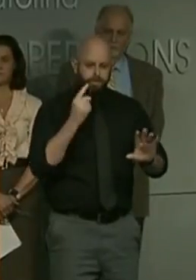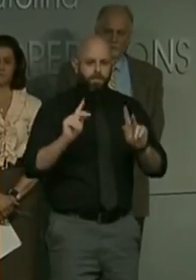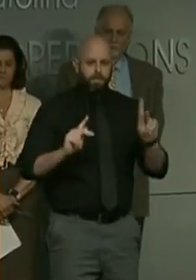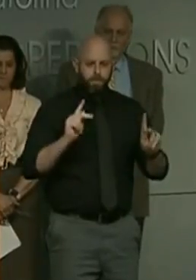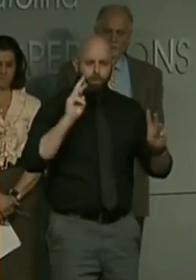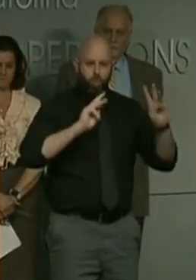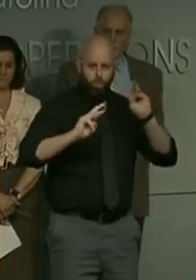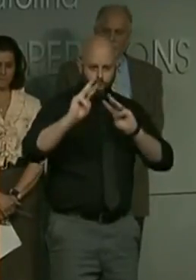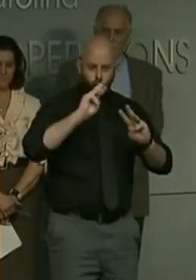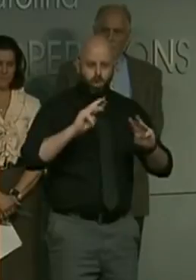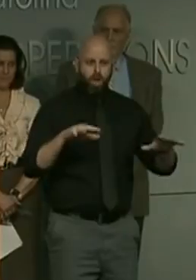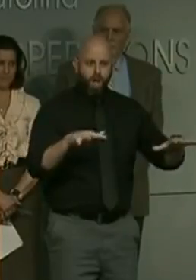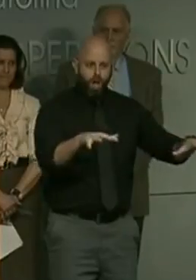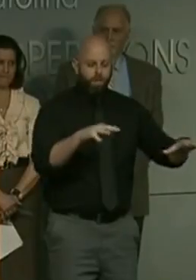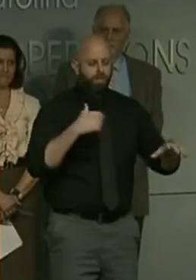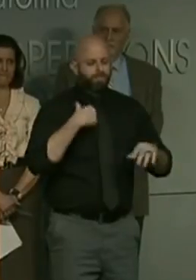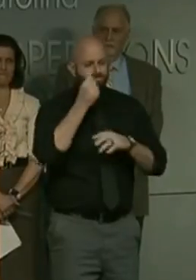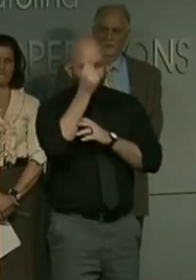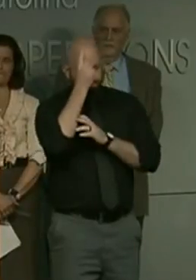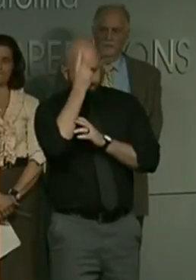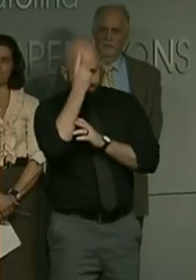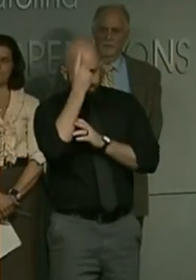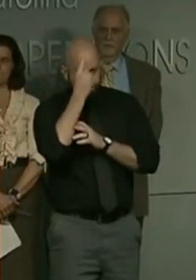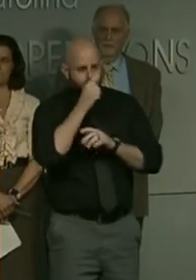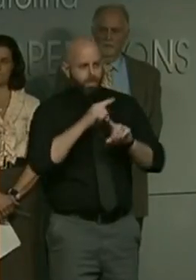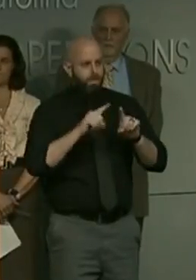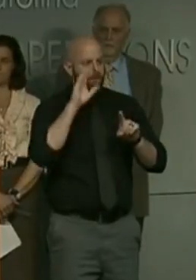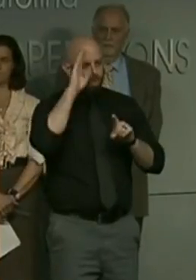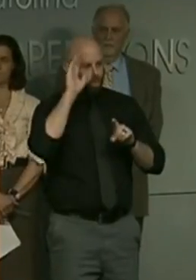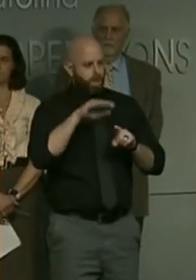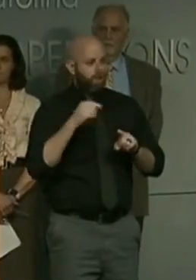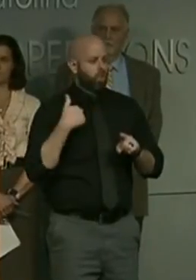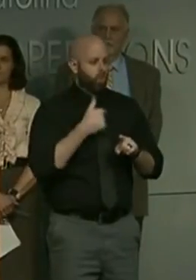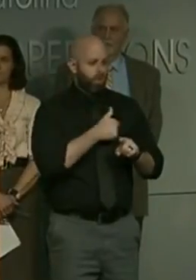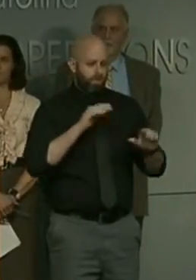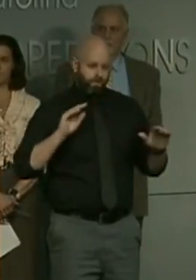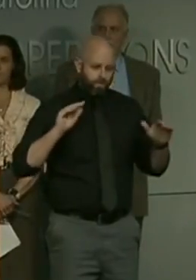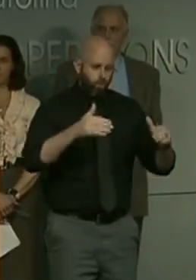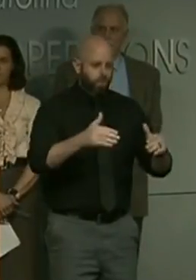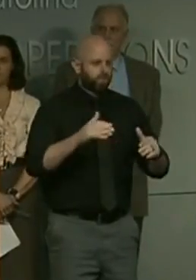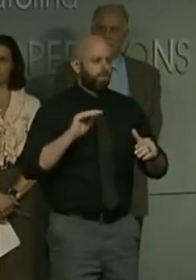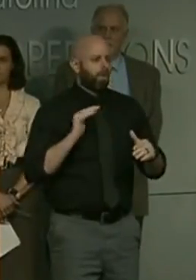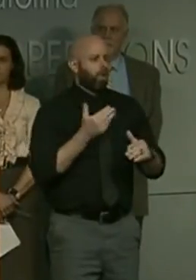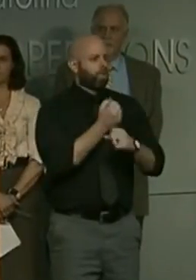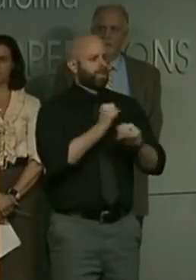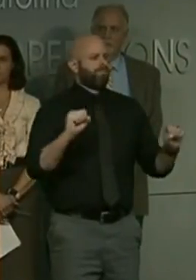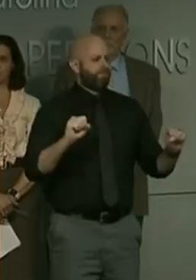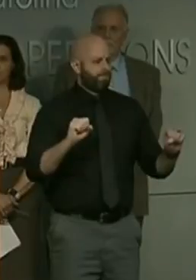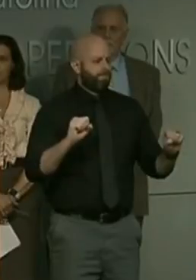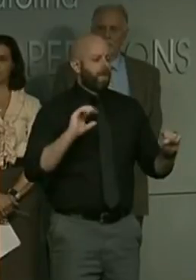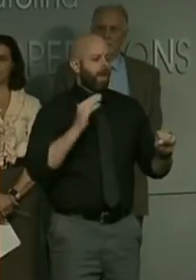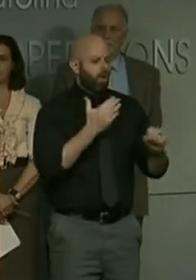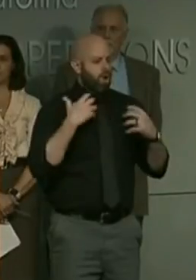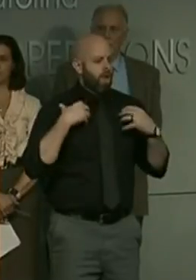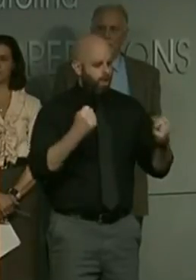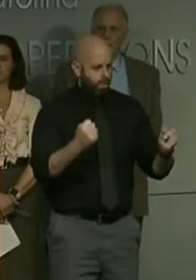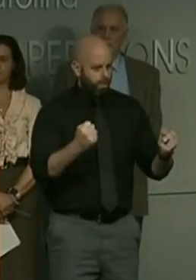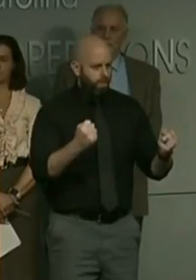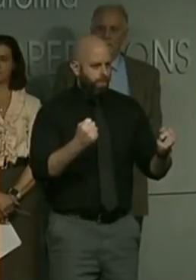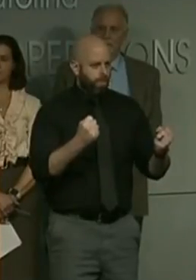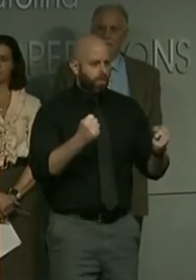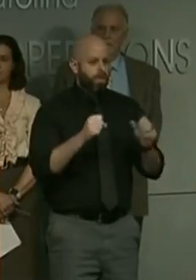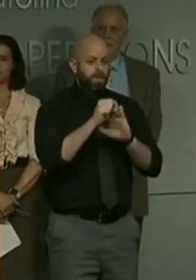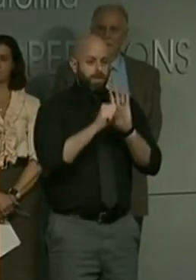worried. Know that the health and safety of our state is a top